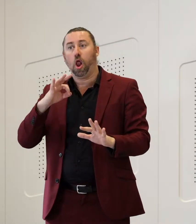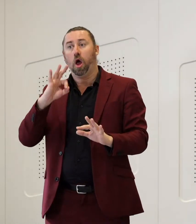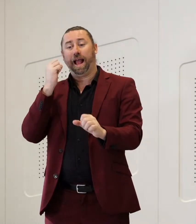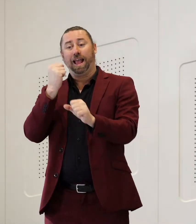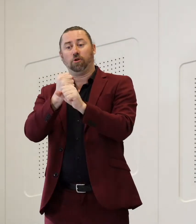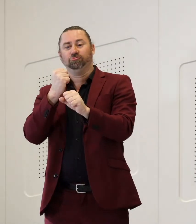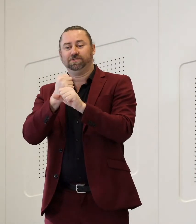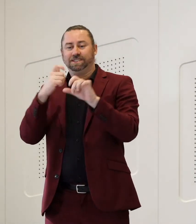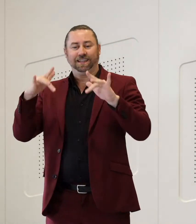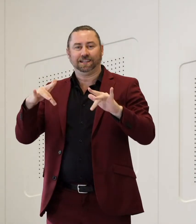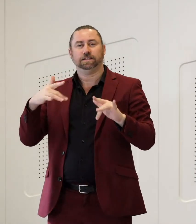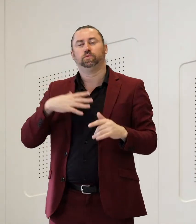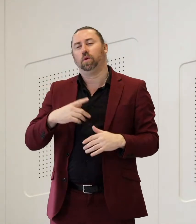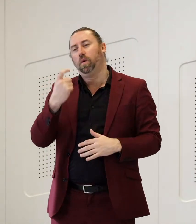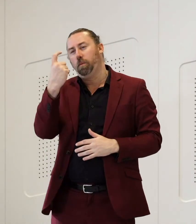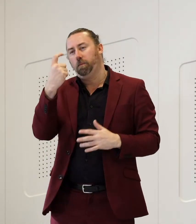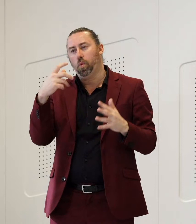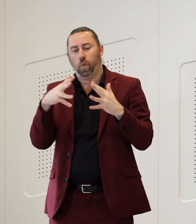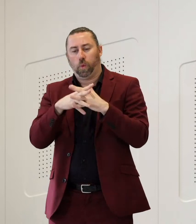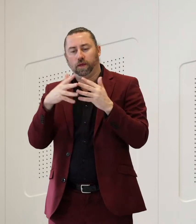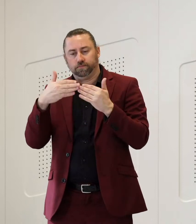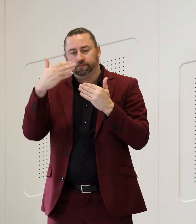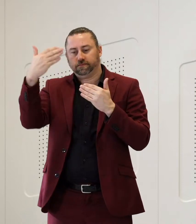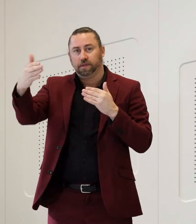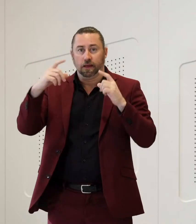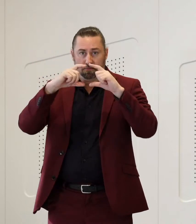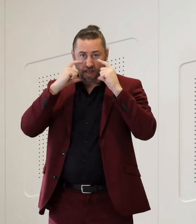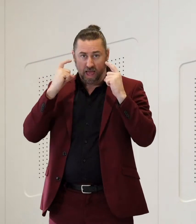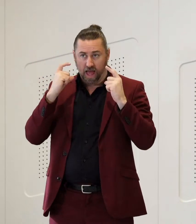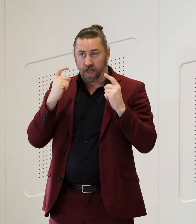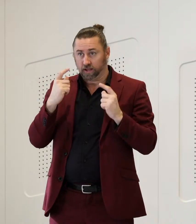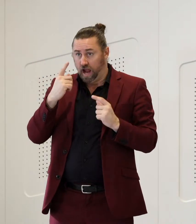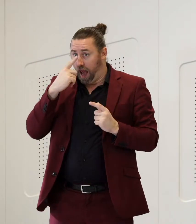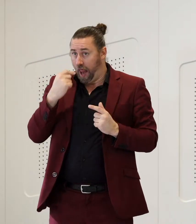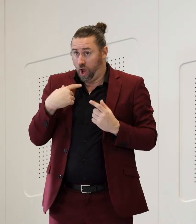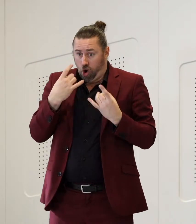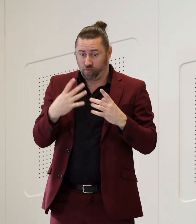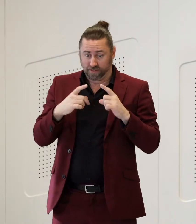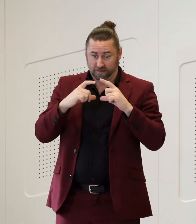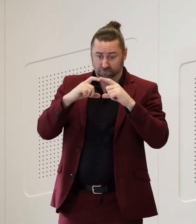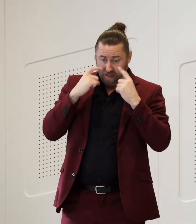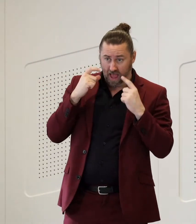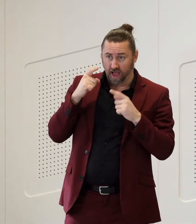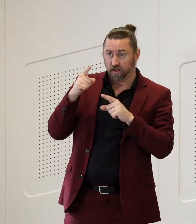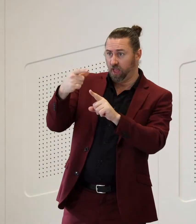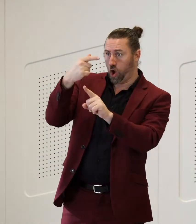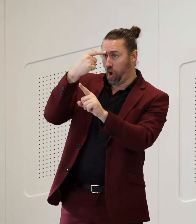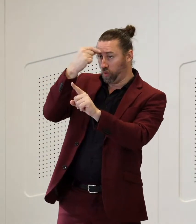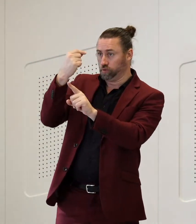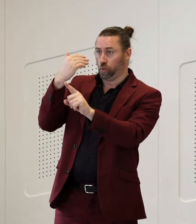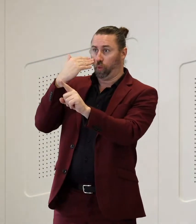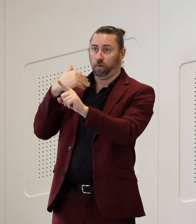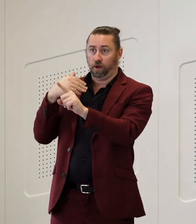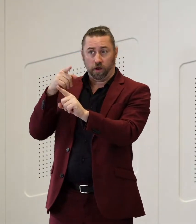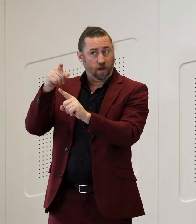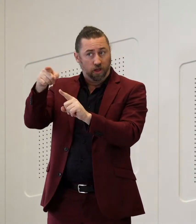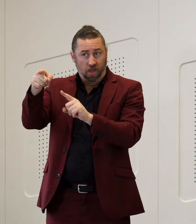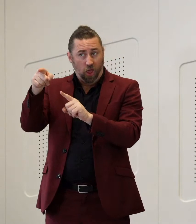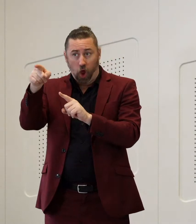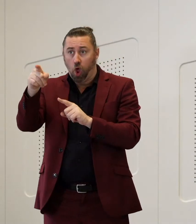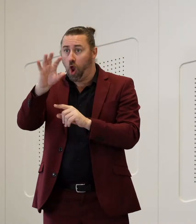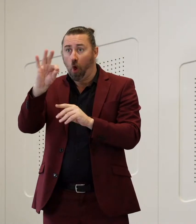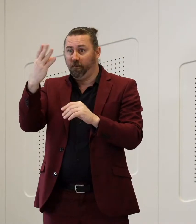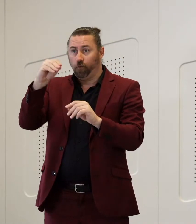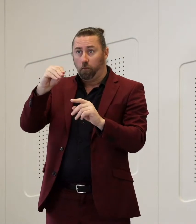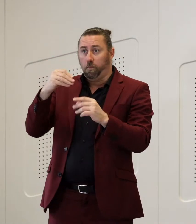another week. That is critical, particularly now we've got this latest outbreak that is most likely not related to any of